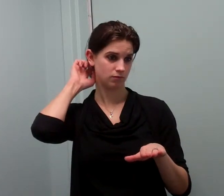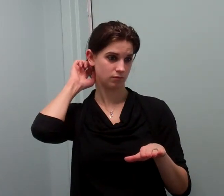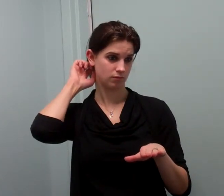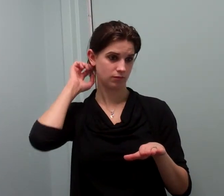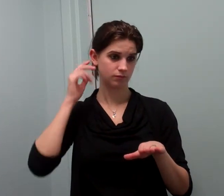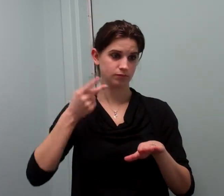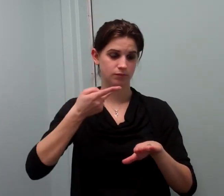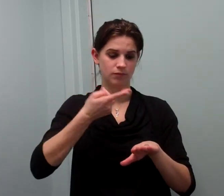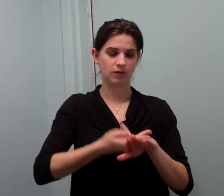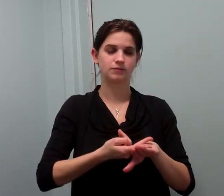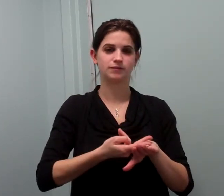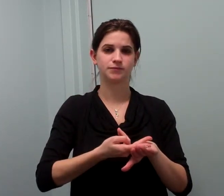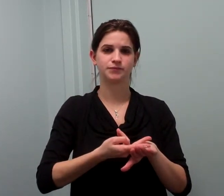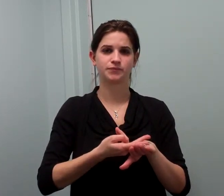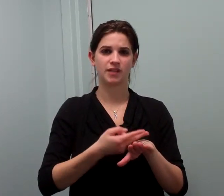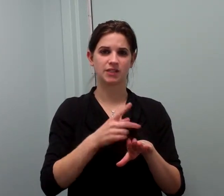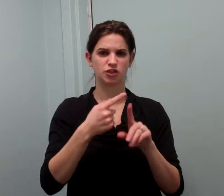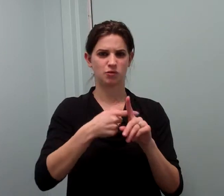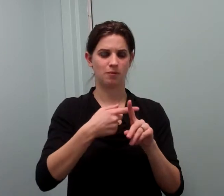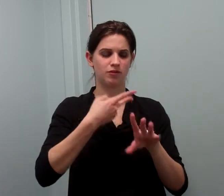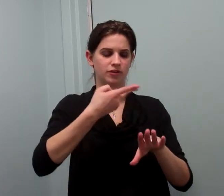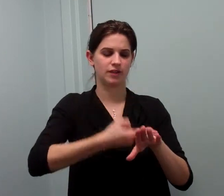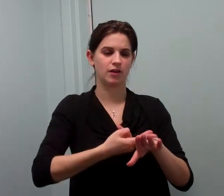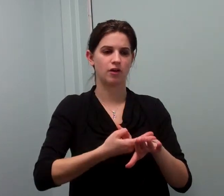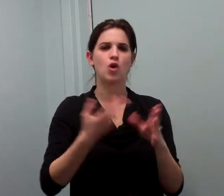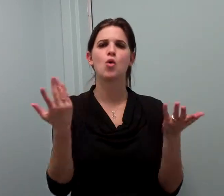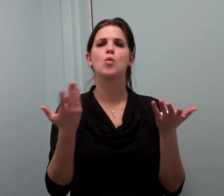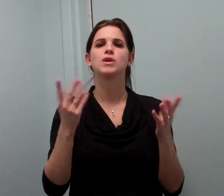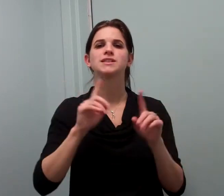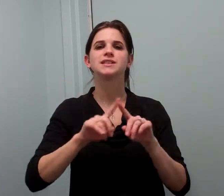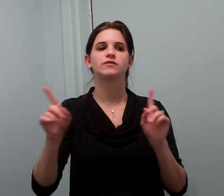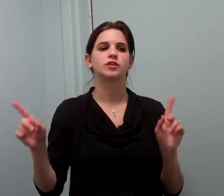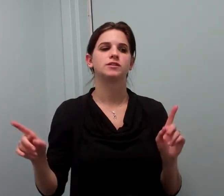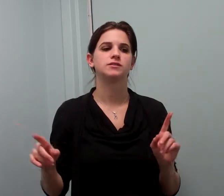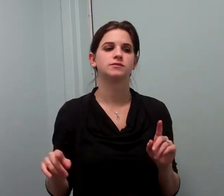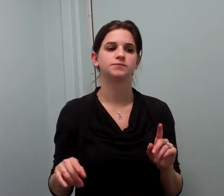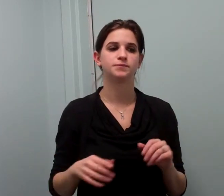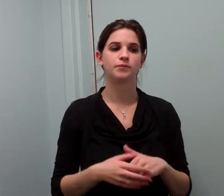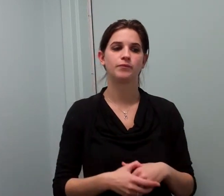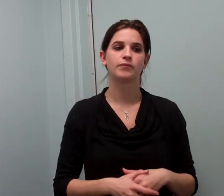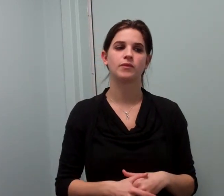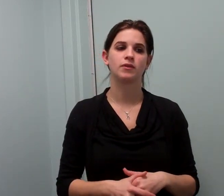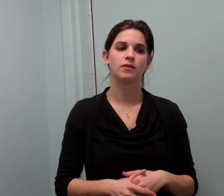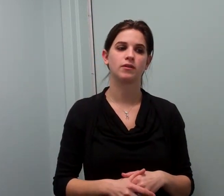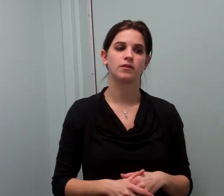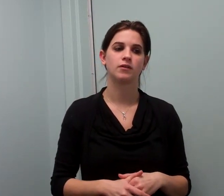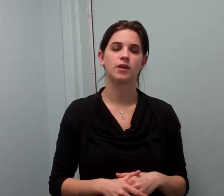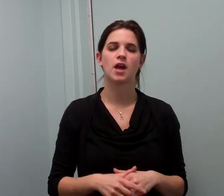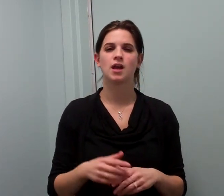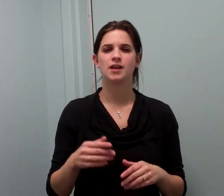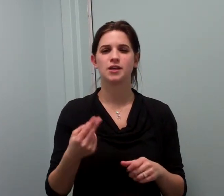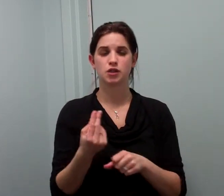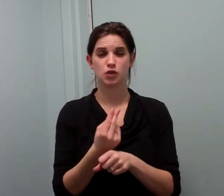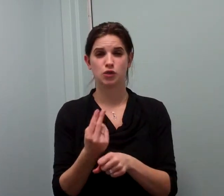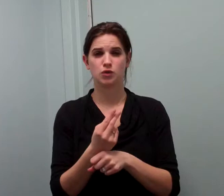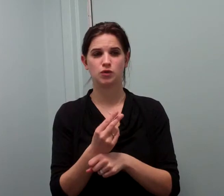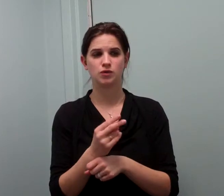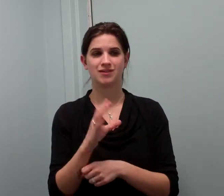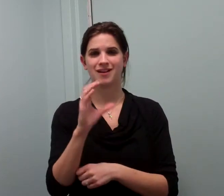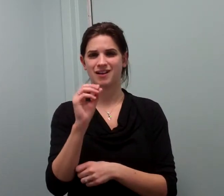this. On one part of the thermometer, I took a bunch of this filter wool, or cotton basically, and wrapped it around there, and